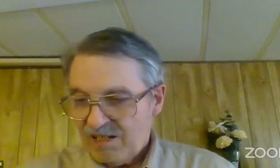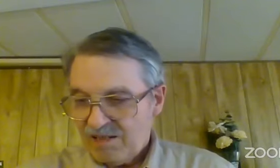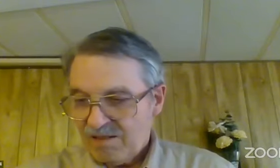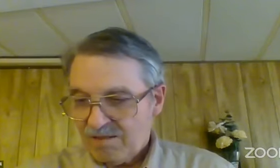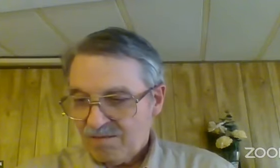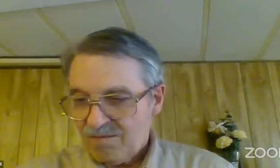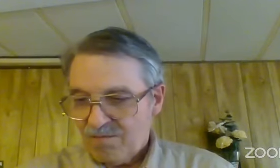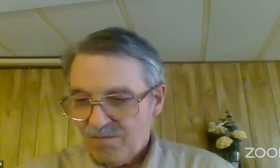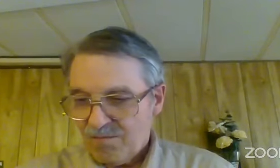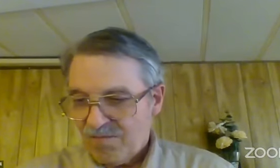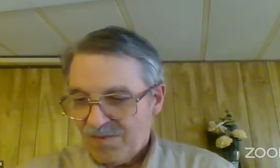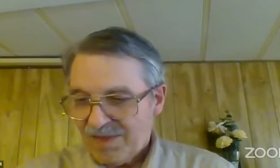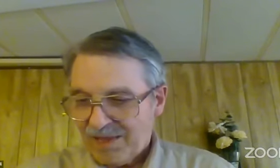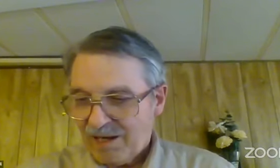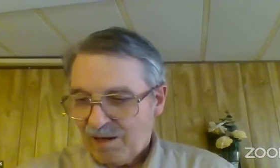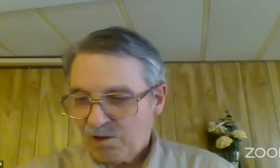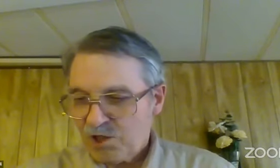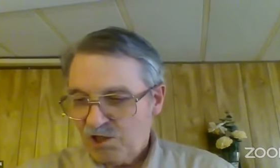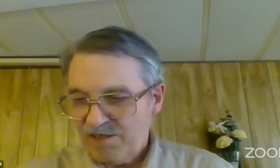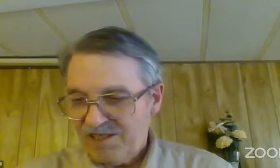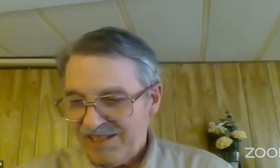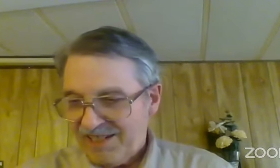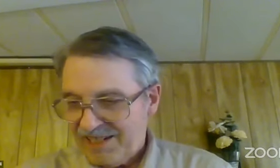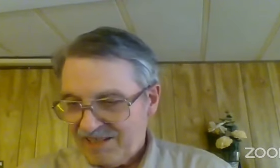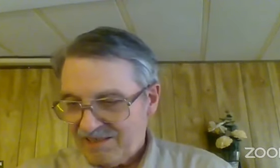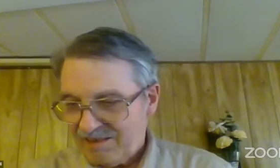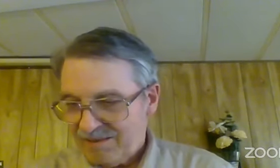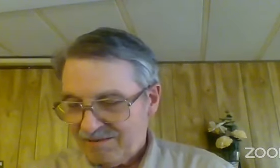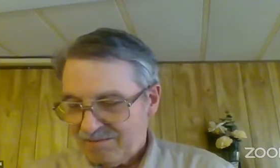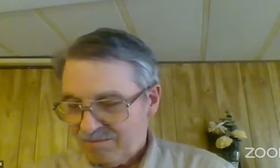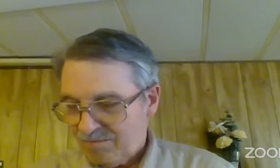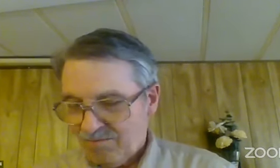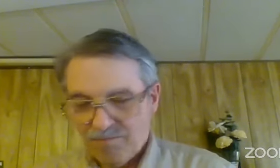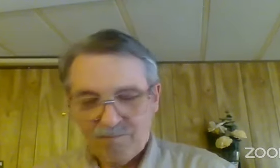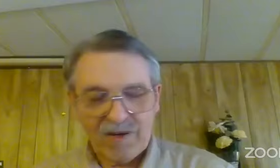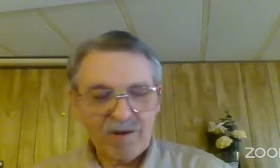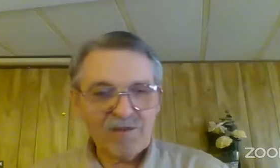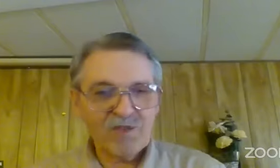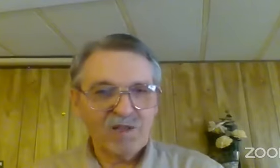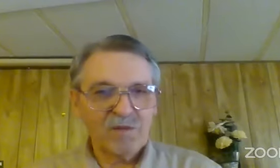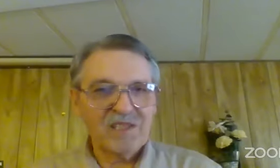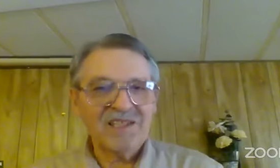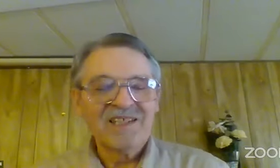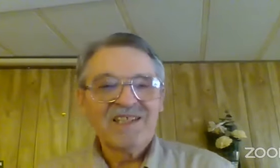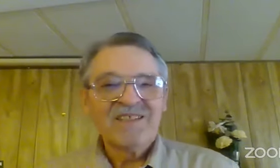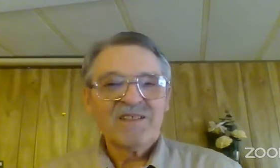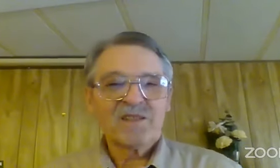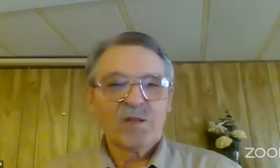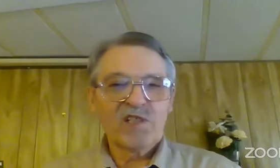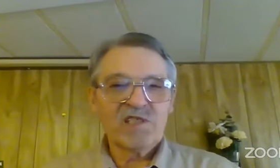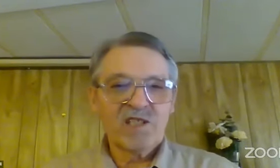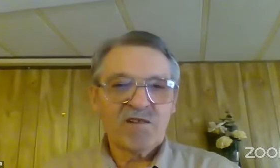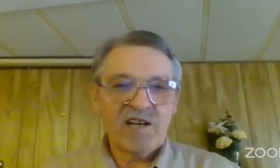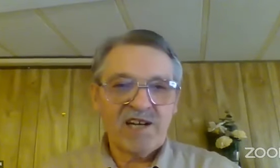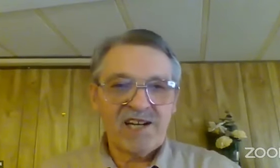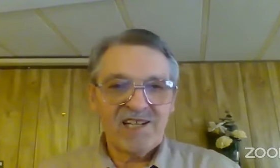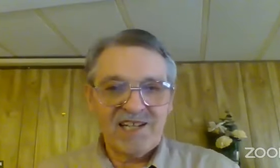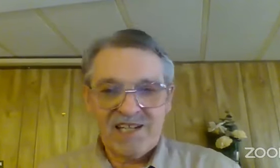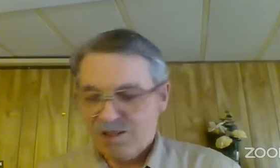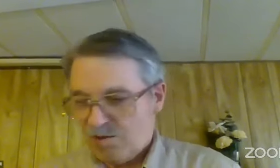and our children and my wife tell me that there wasn't a dry eye in the house when